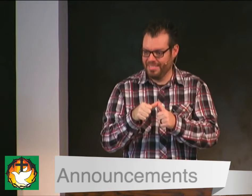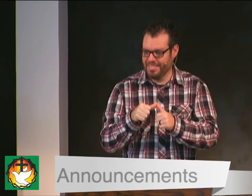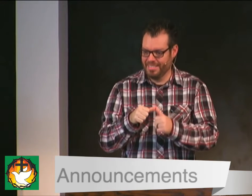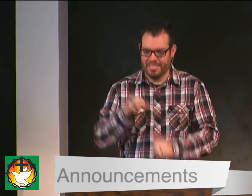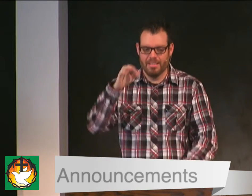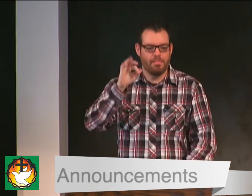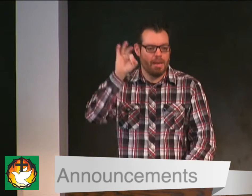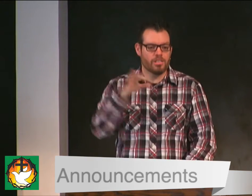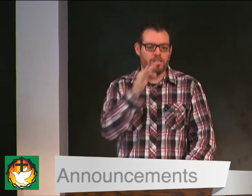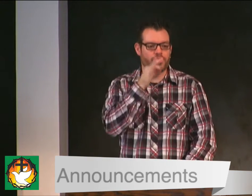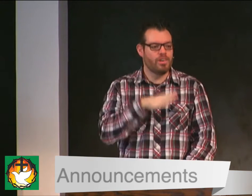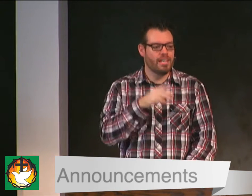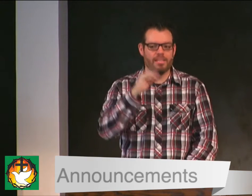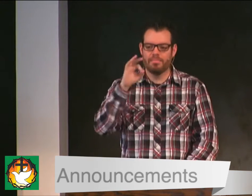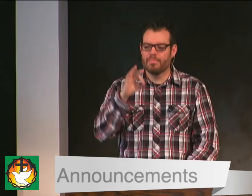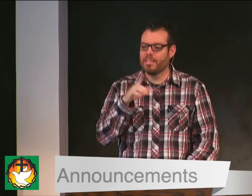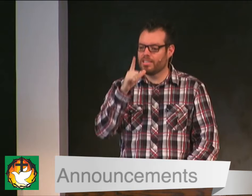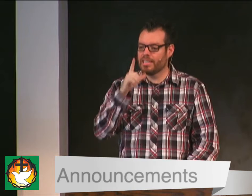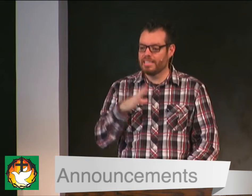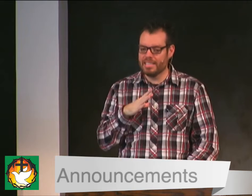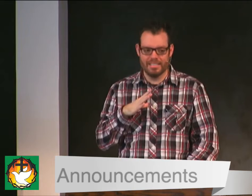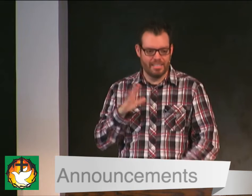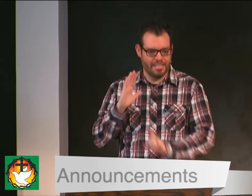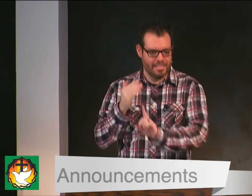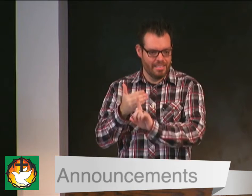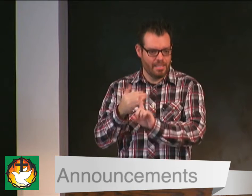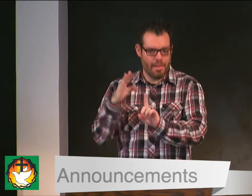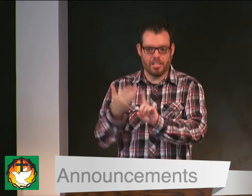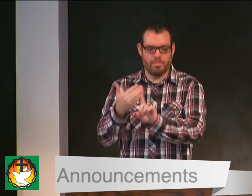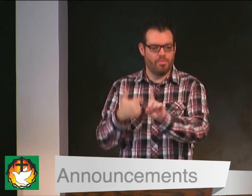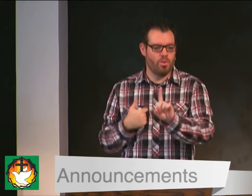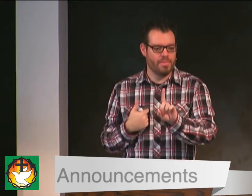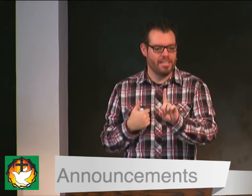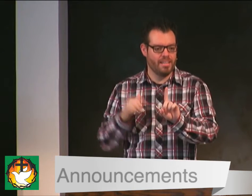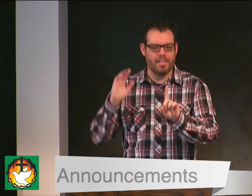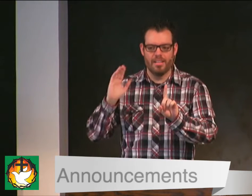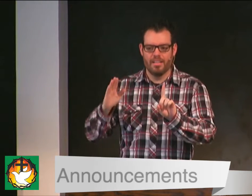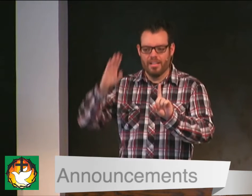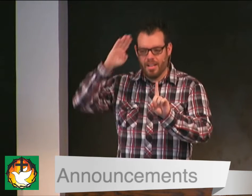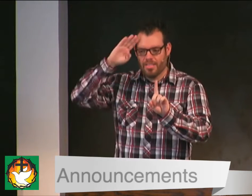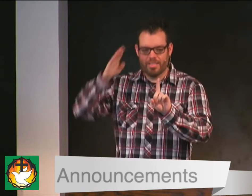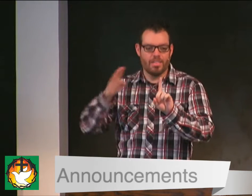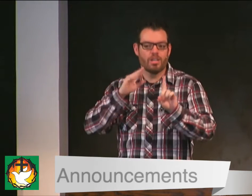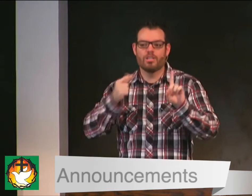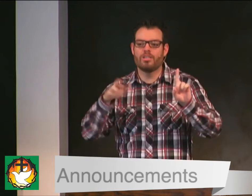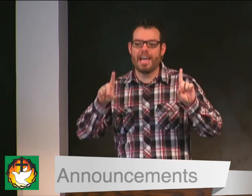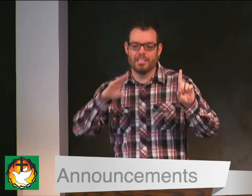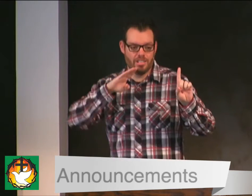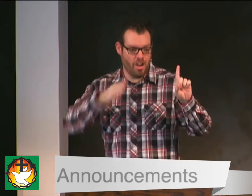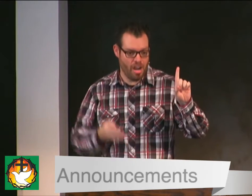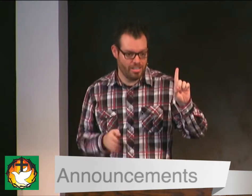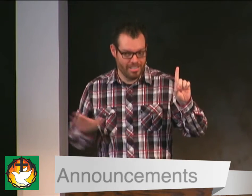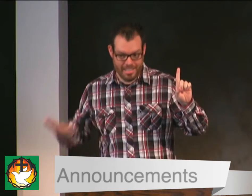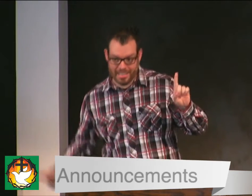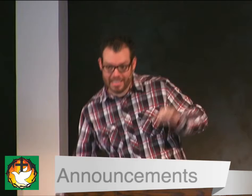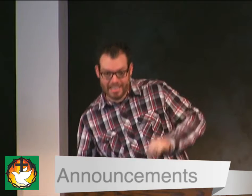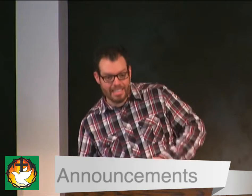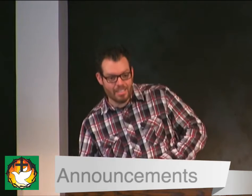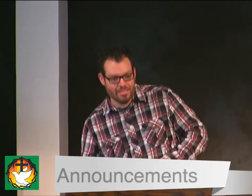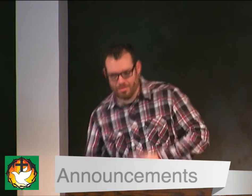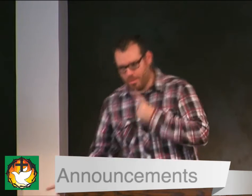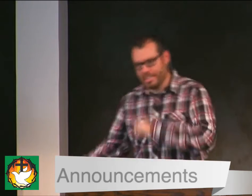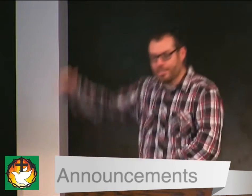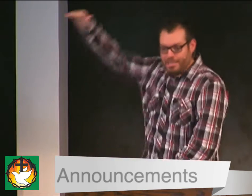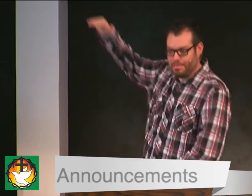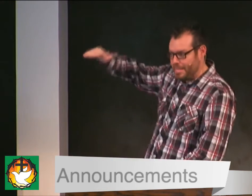them? Pastor Fred and Pastor Linda, the pastor before me, the granddaughter, the